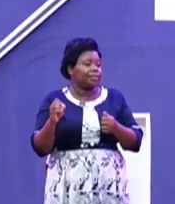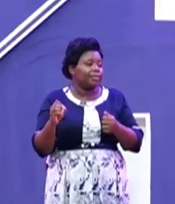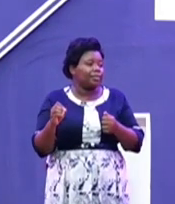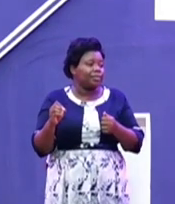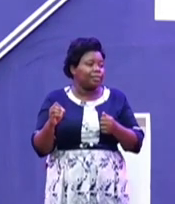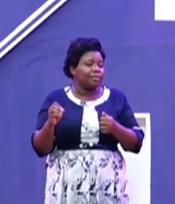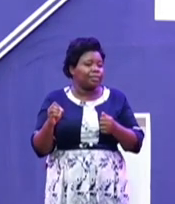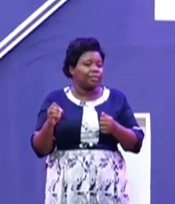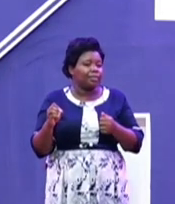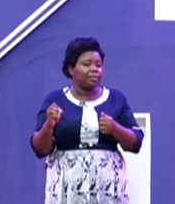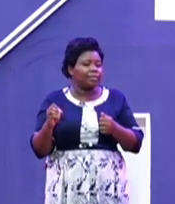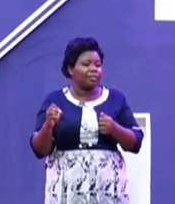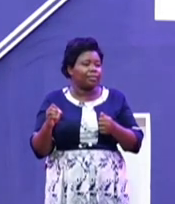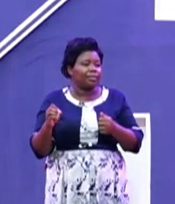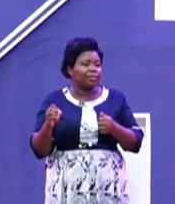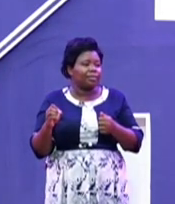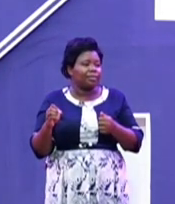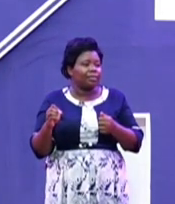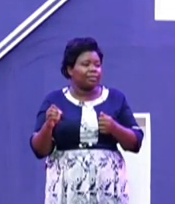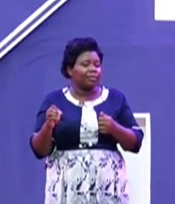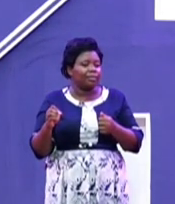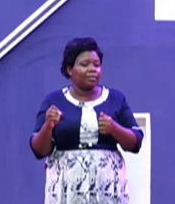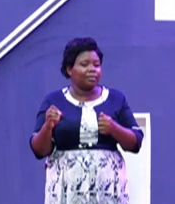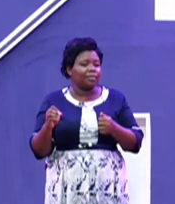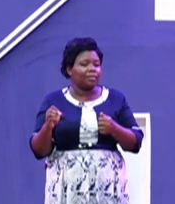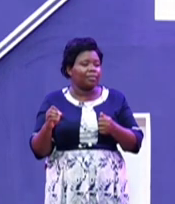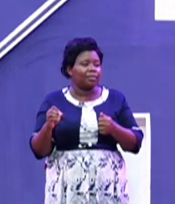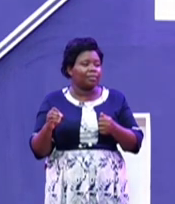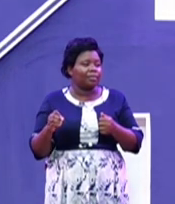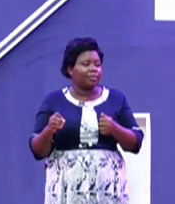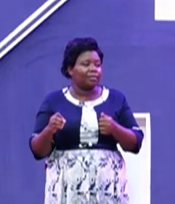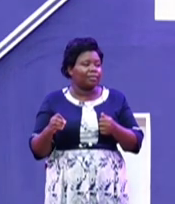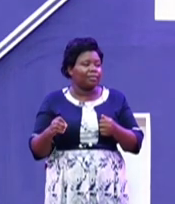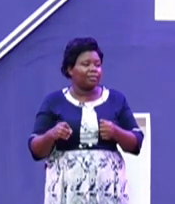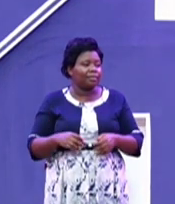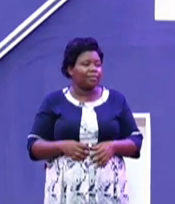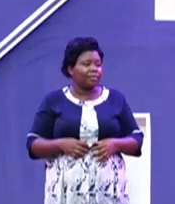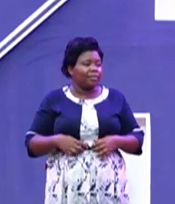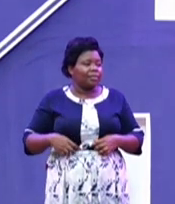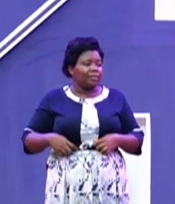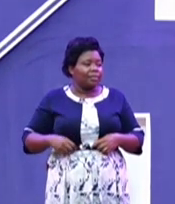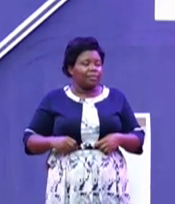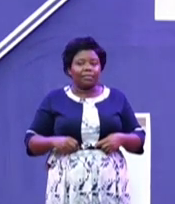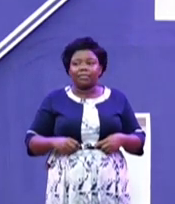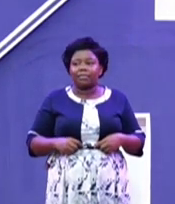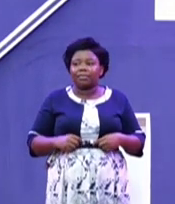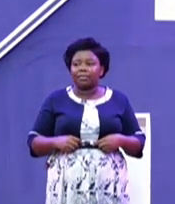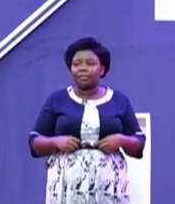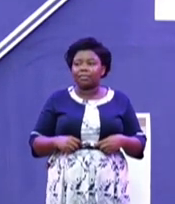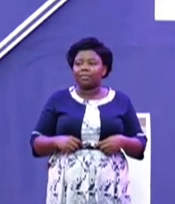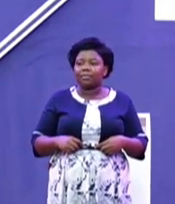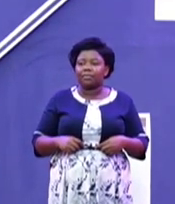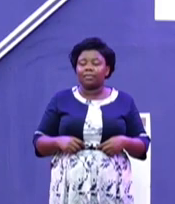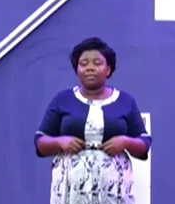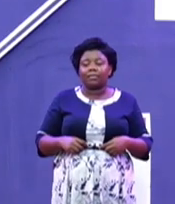it ignorance or what I can't call ignorance naye what